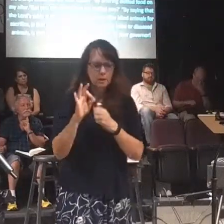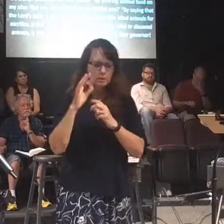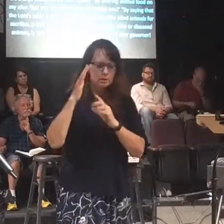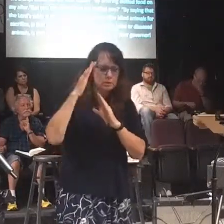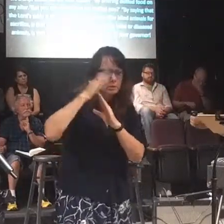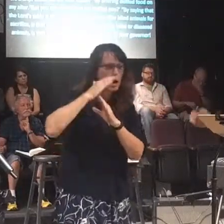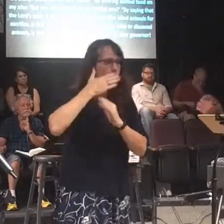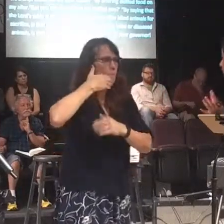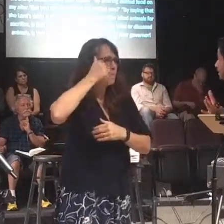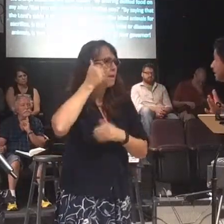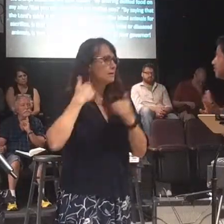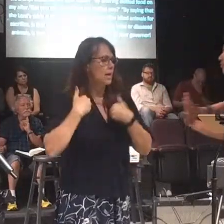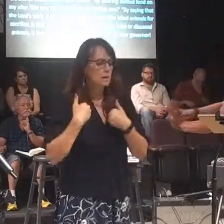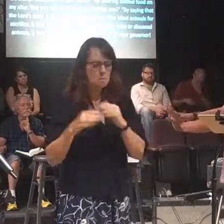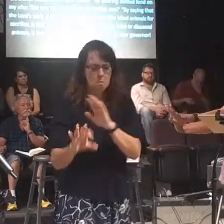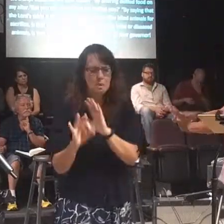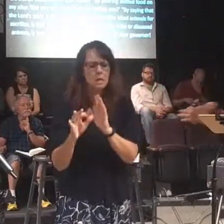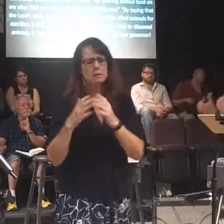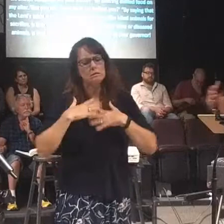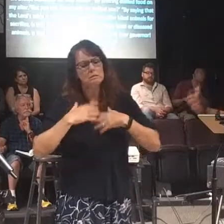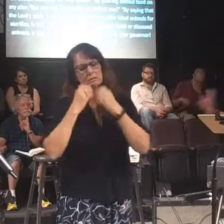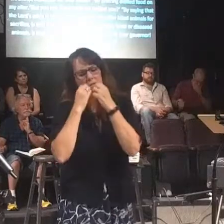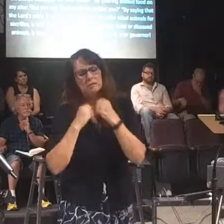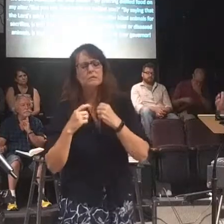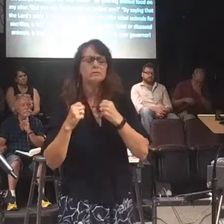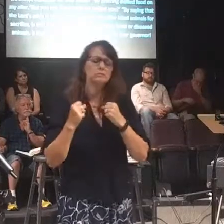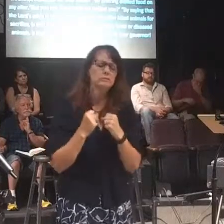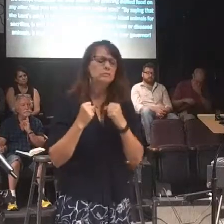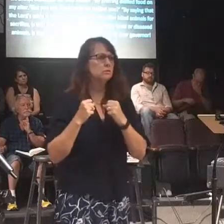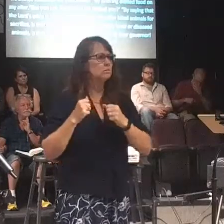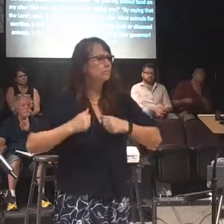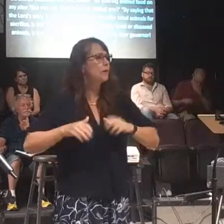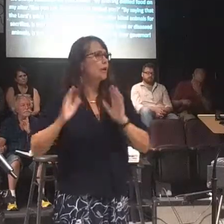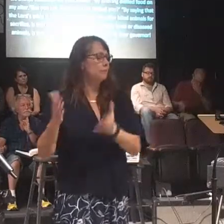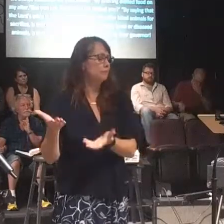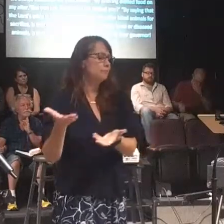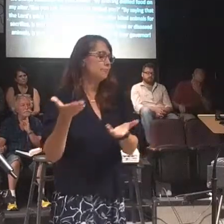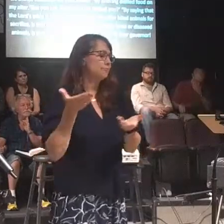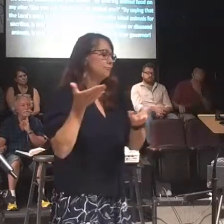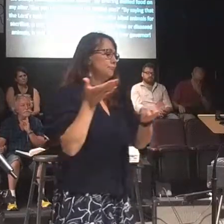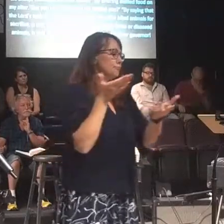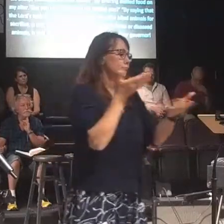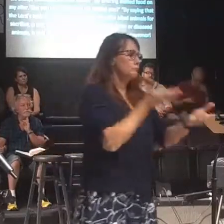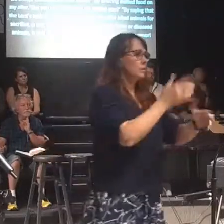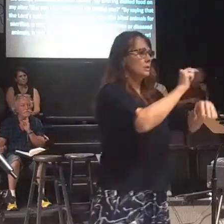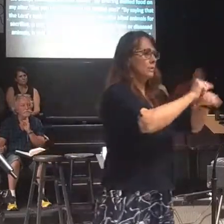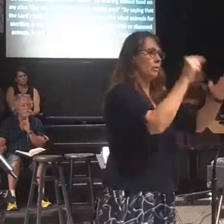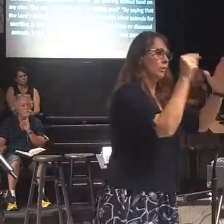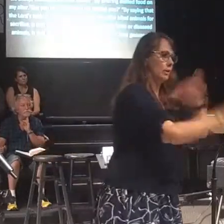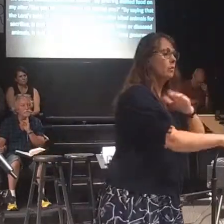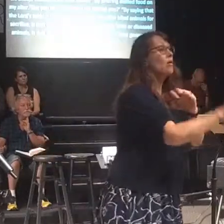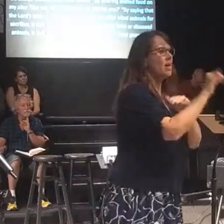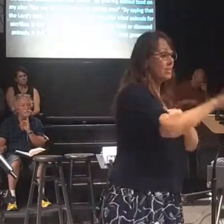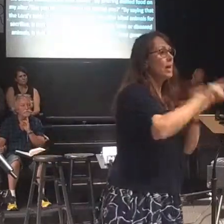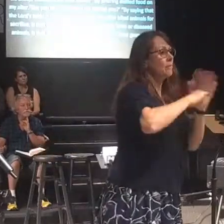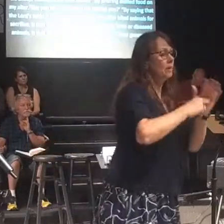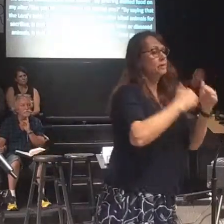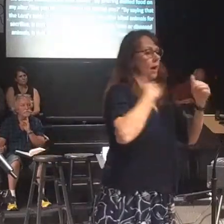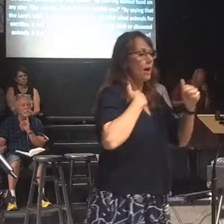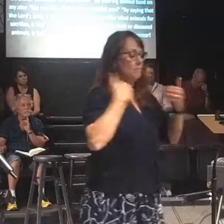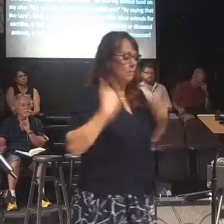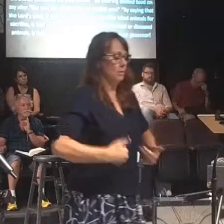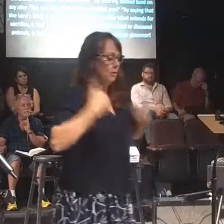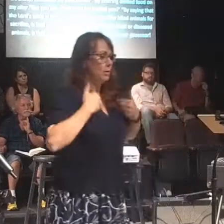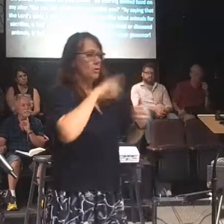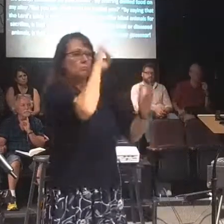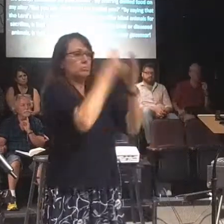animal. And you have to give it away. That was a relational, that was basically a way to communicate all in. I'm